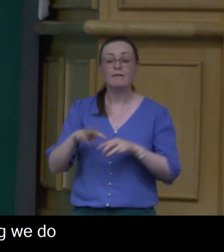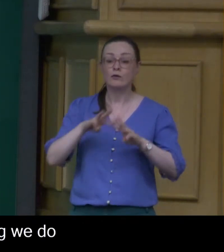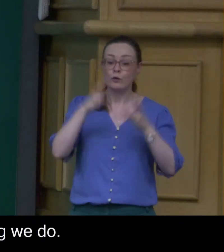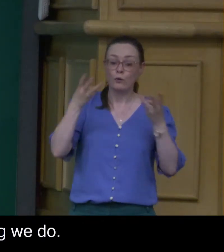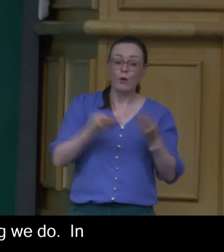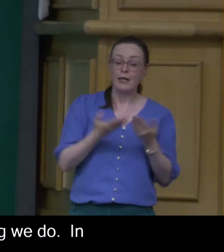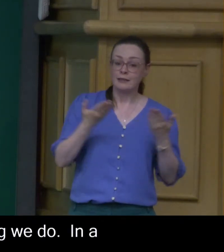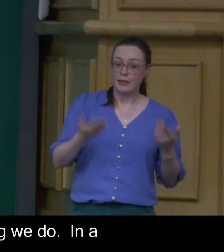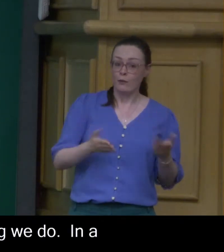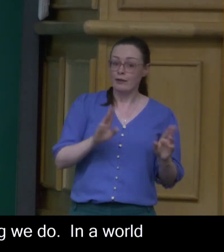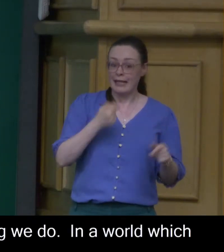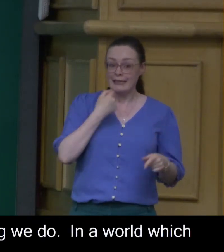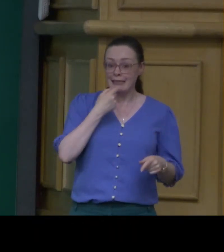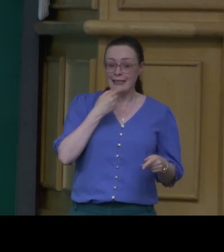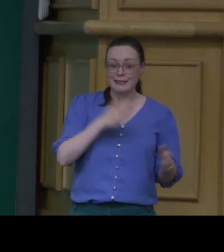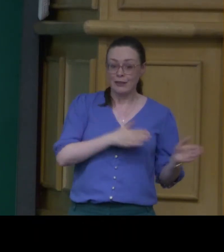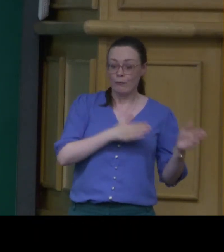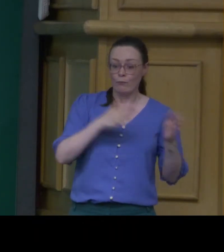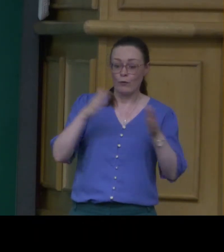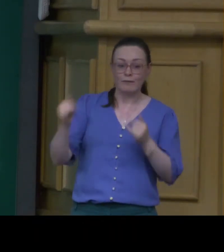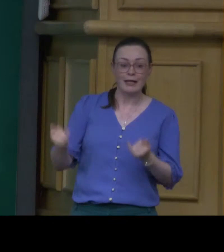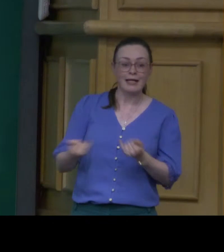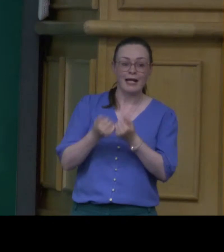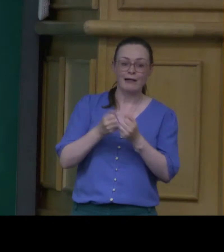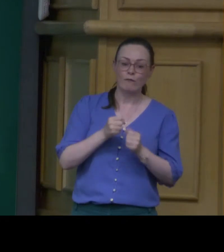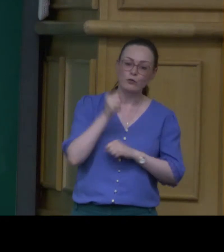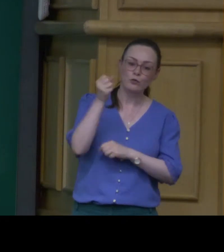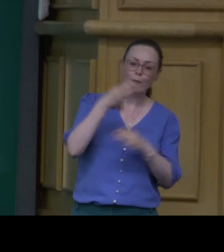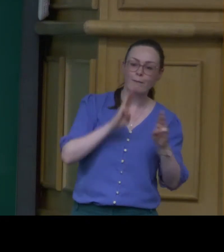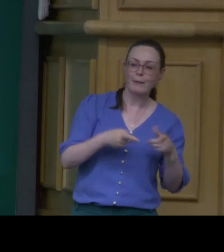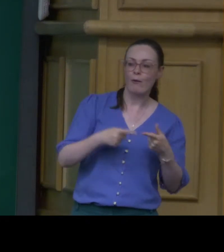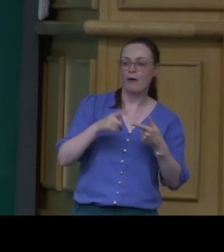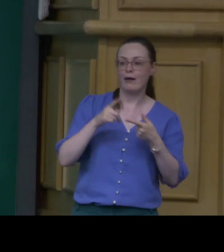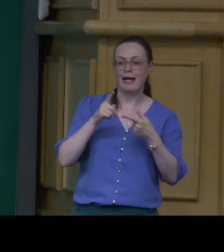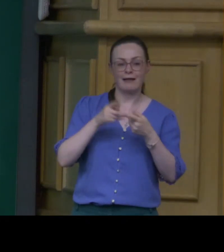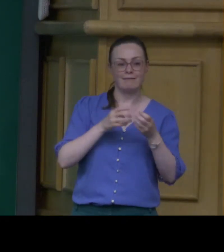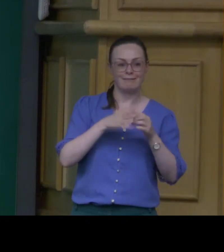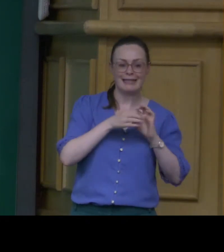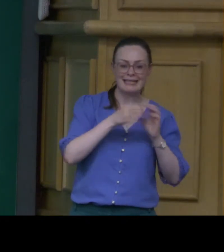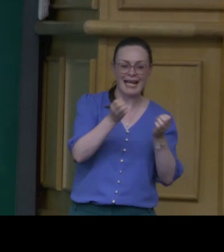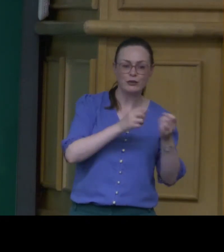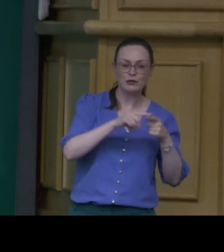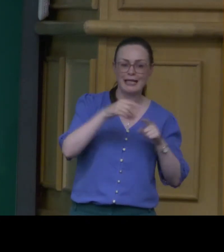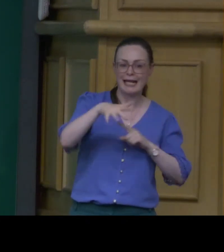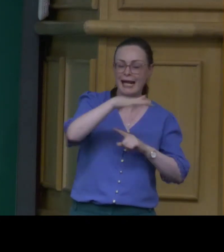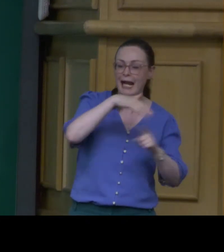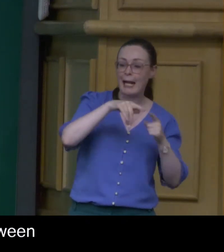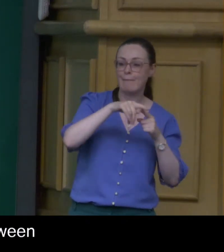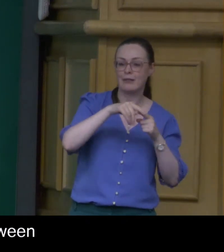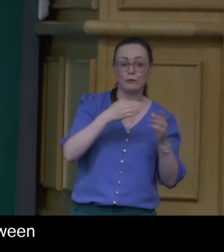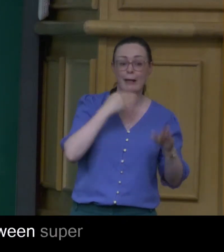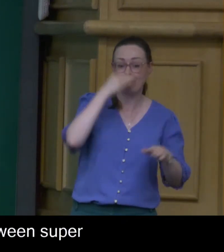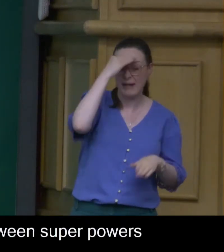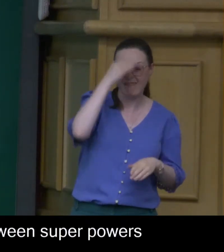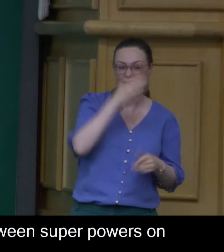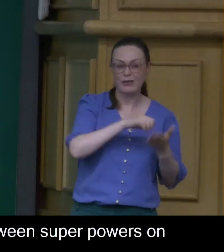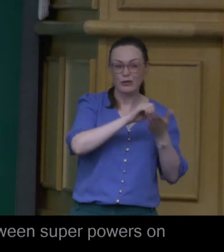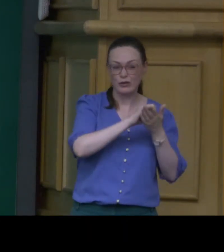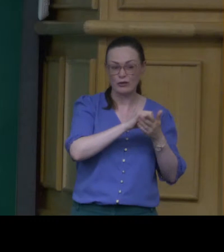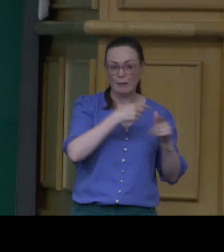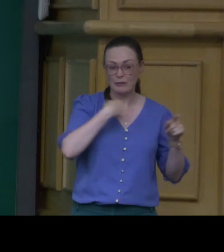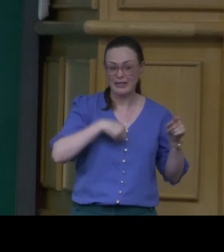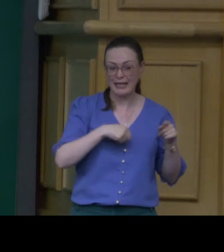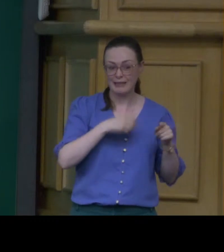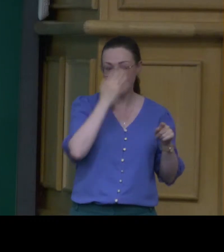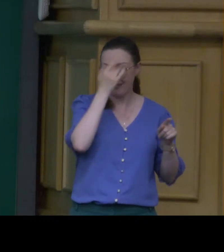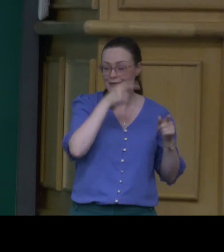could easily move towards a conflict between superpowers on energy and climate, America, Europe, China,